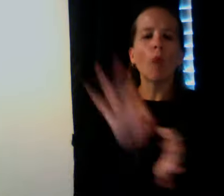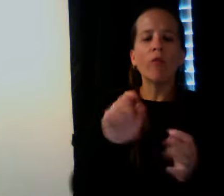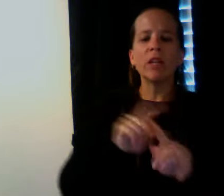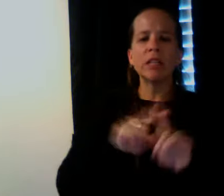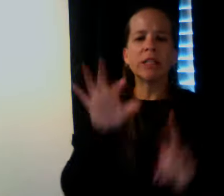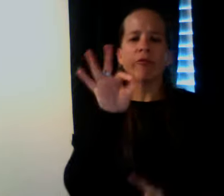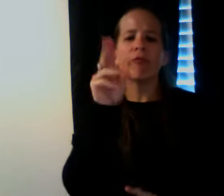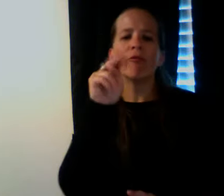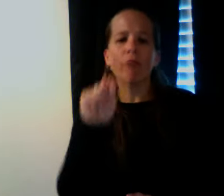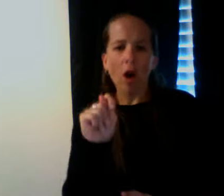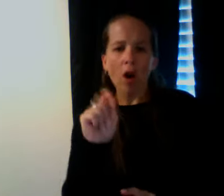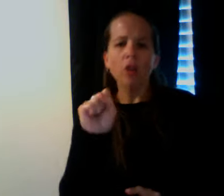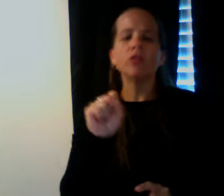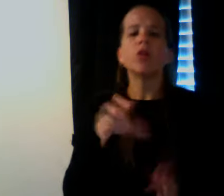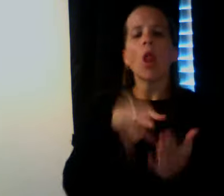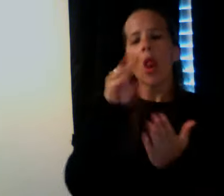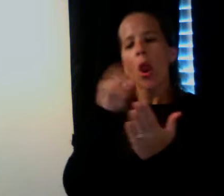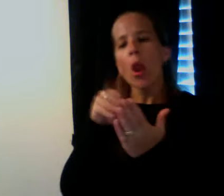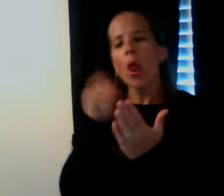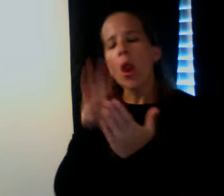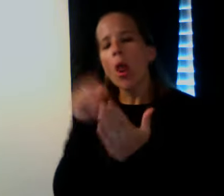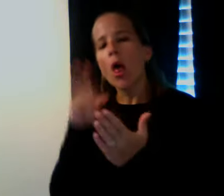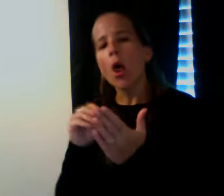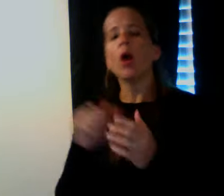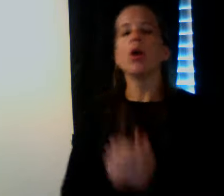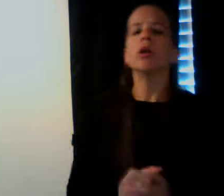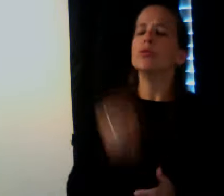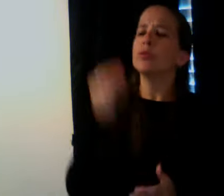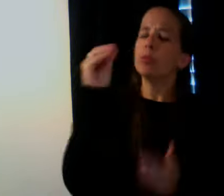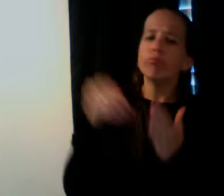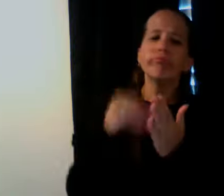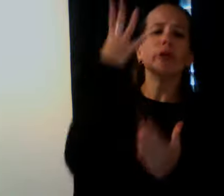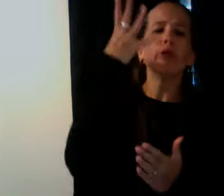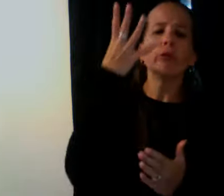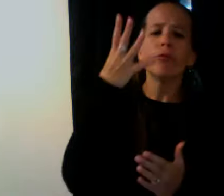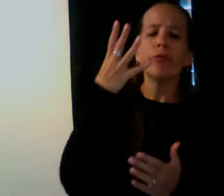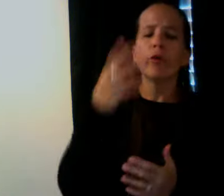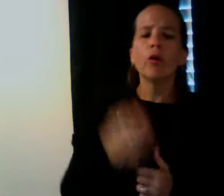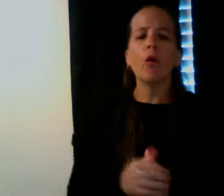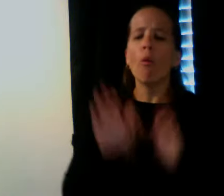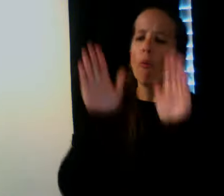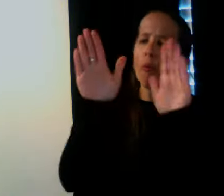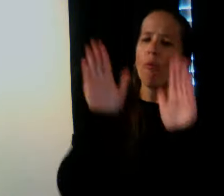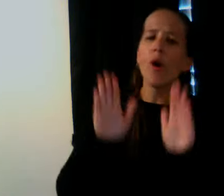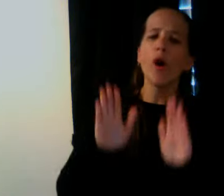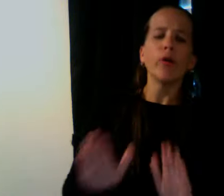beautiful, historical, artistically subtle in a way that science can't capture, and I found it